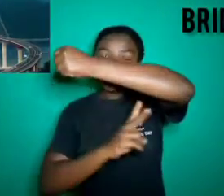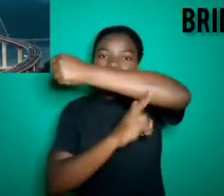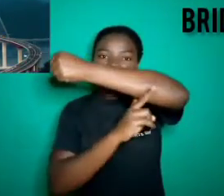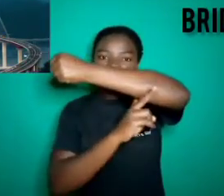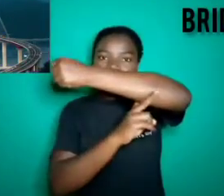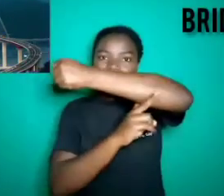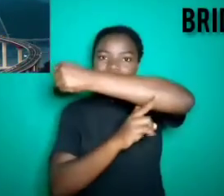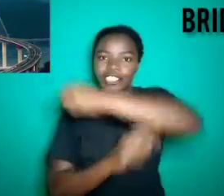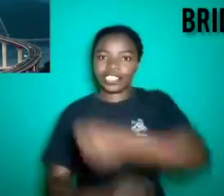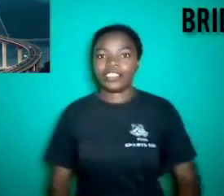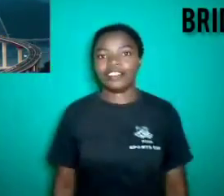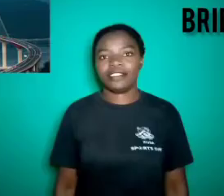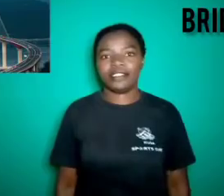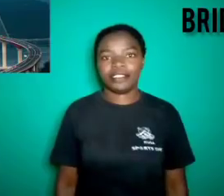bridge,